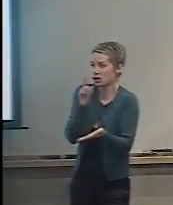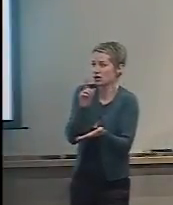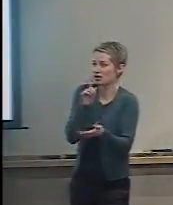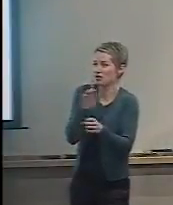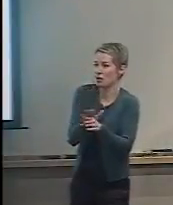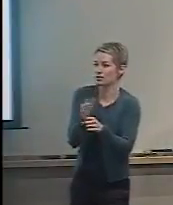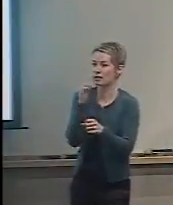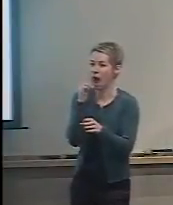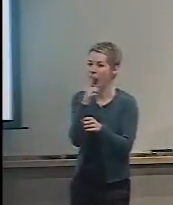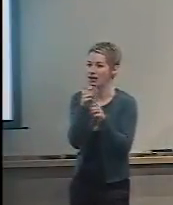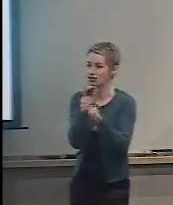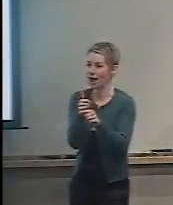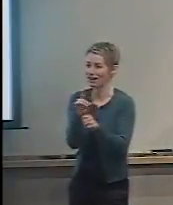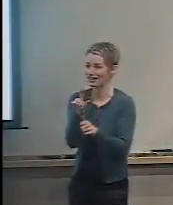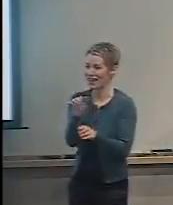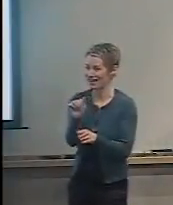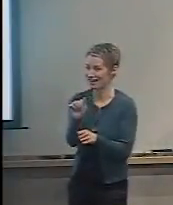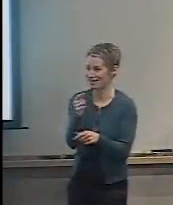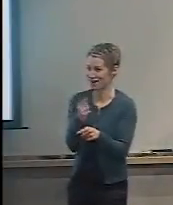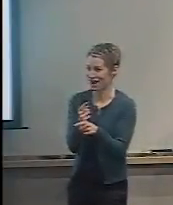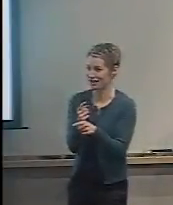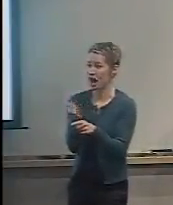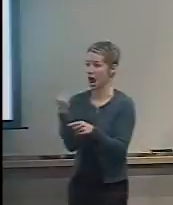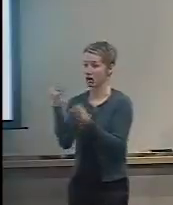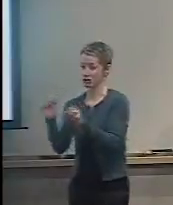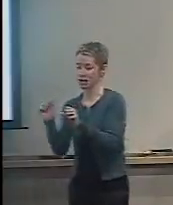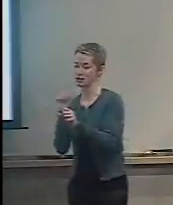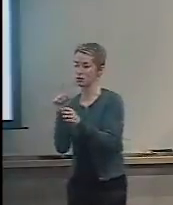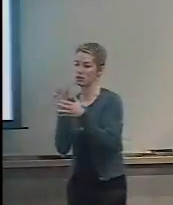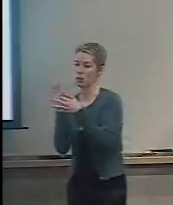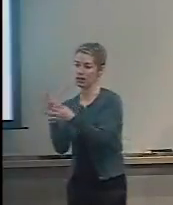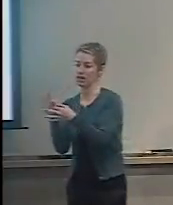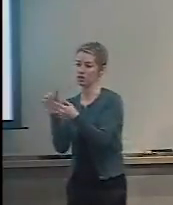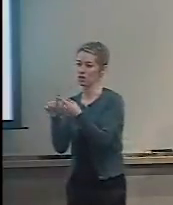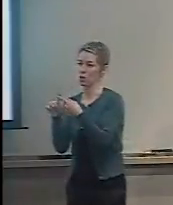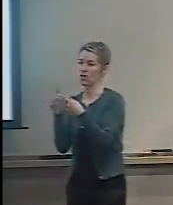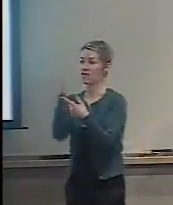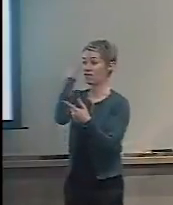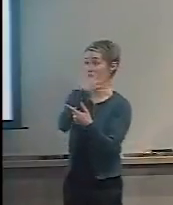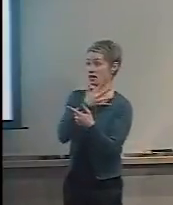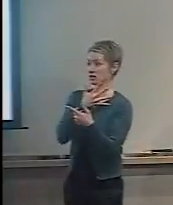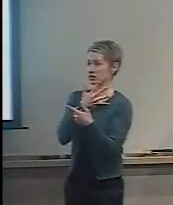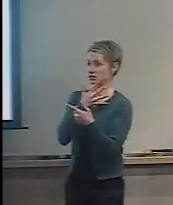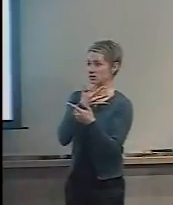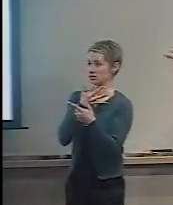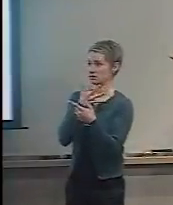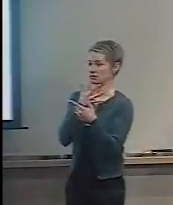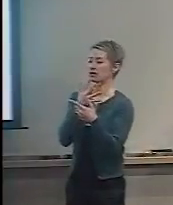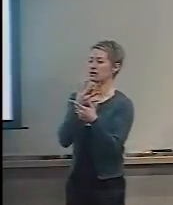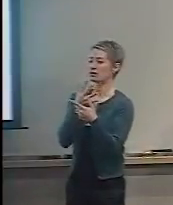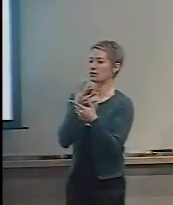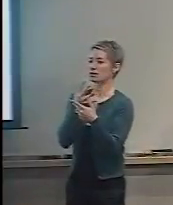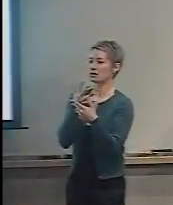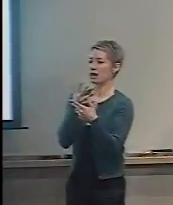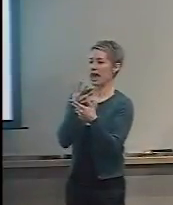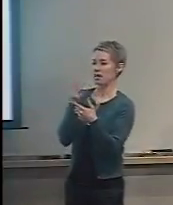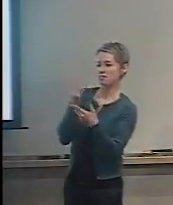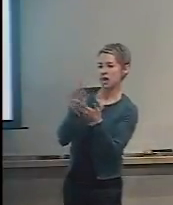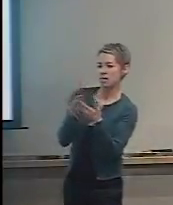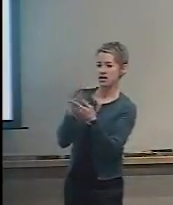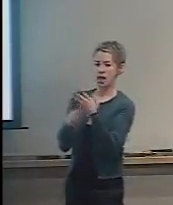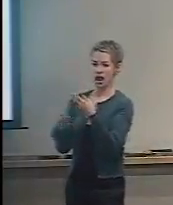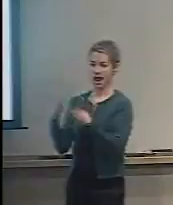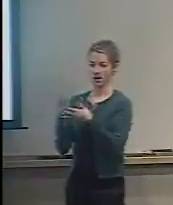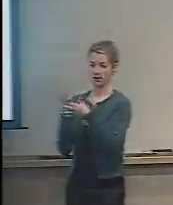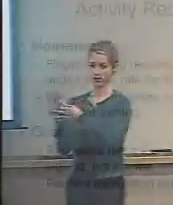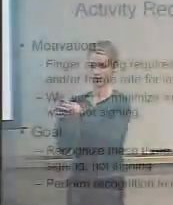it? So it's more evidence that understandability has to do with what's around the face and perhaps what's around the hands.